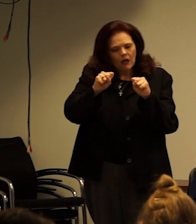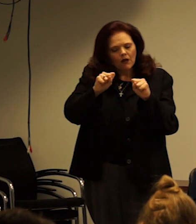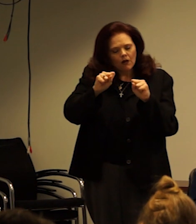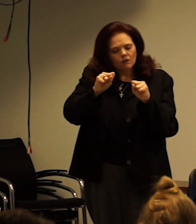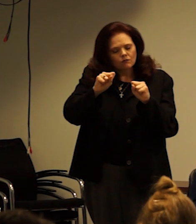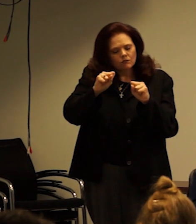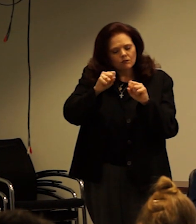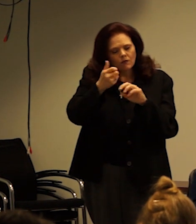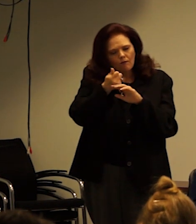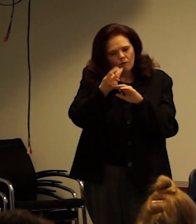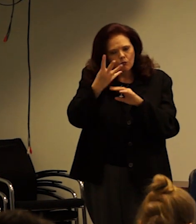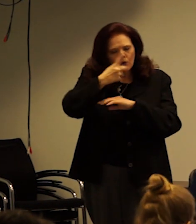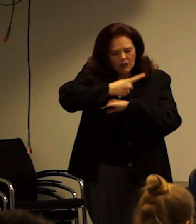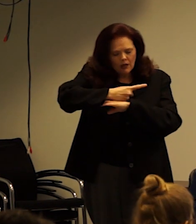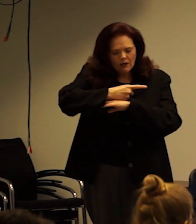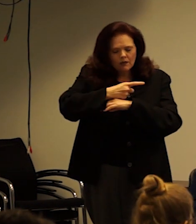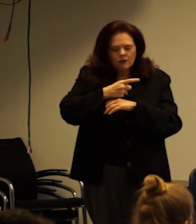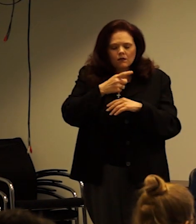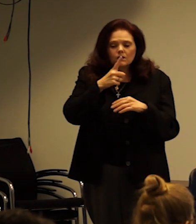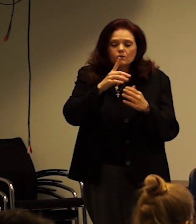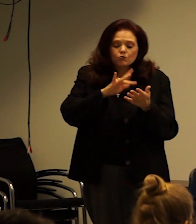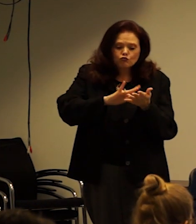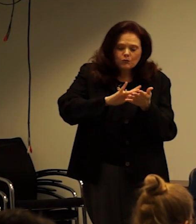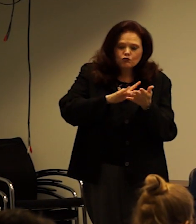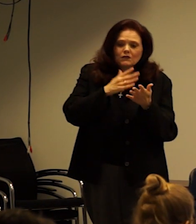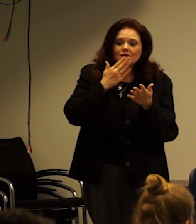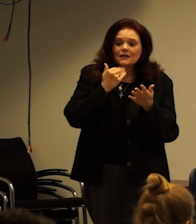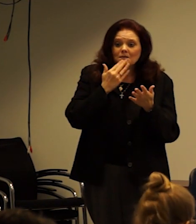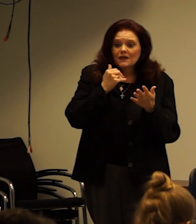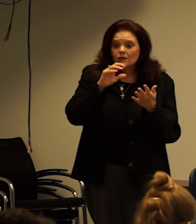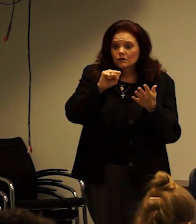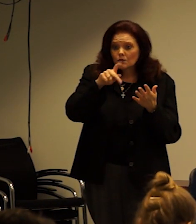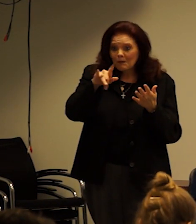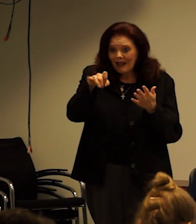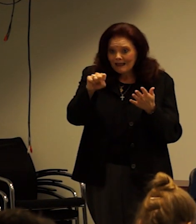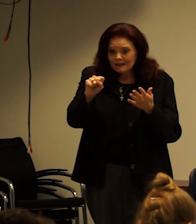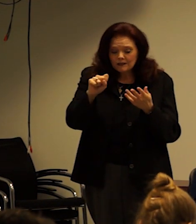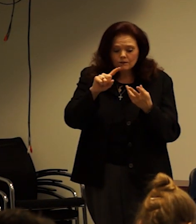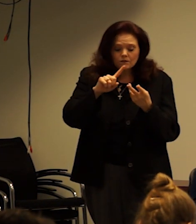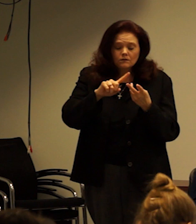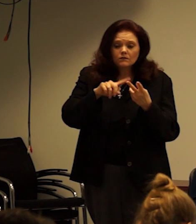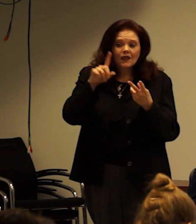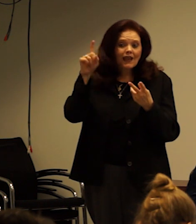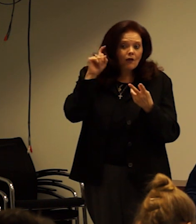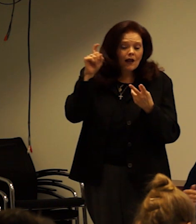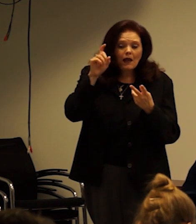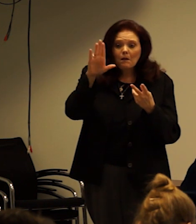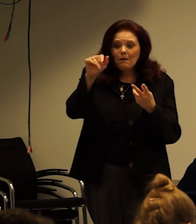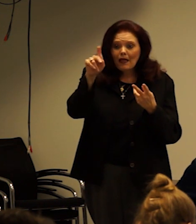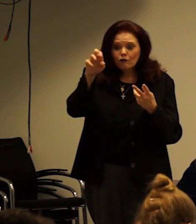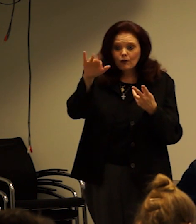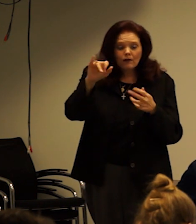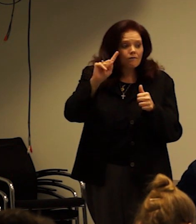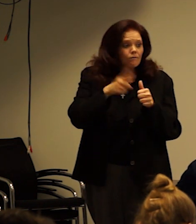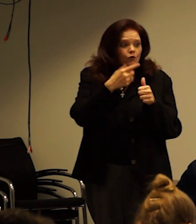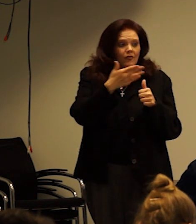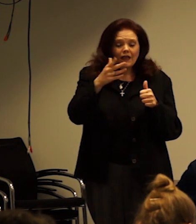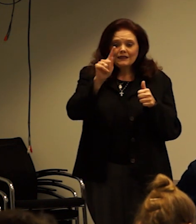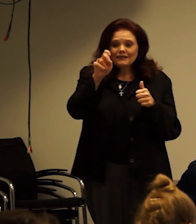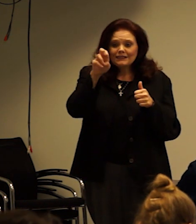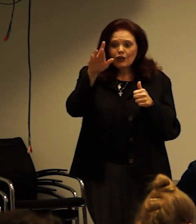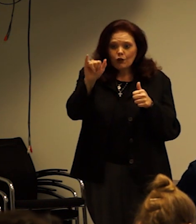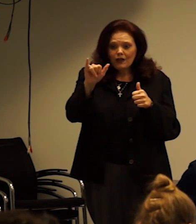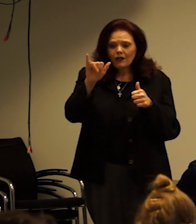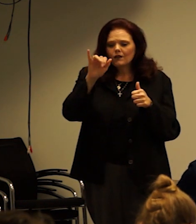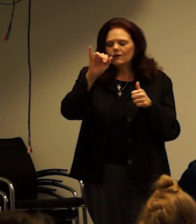Prescriptions. Diabetic supplies, hearing aids and batteries, first thing Terry Redding requested when we finally got